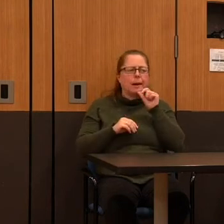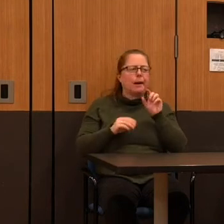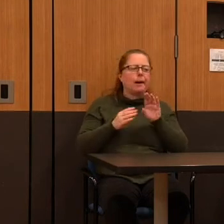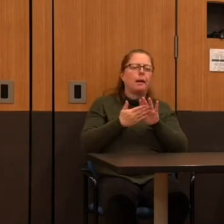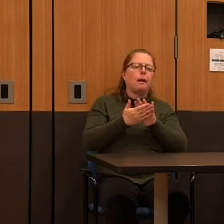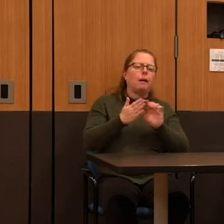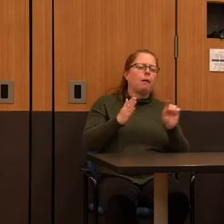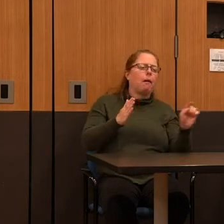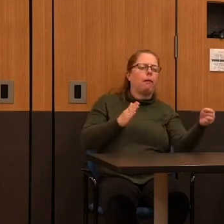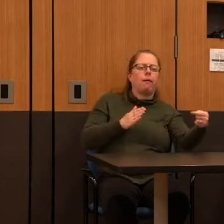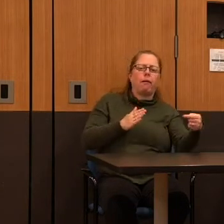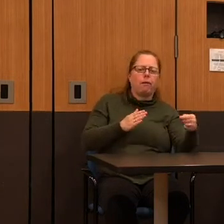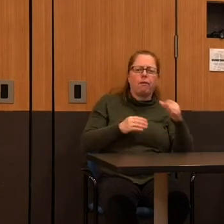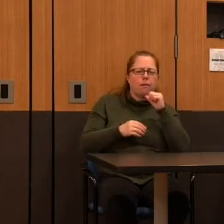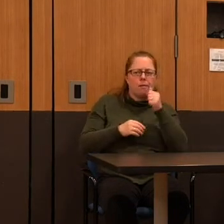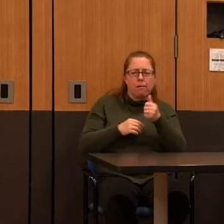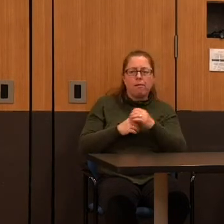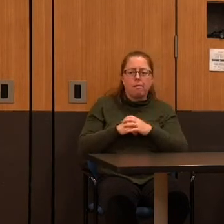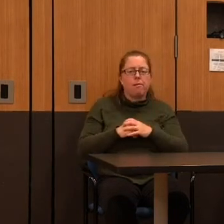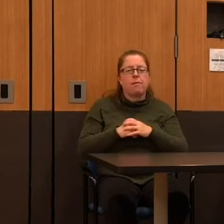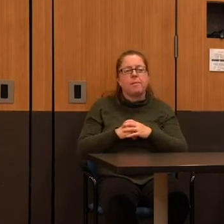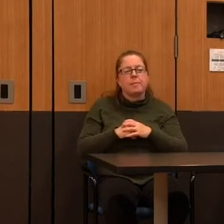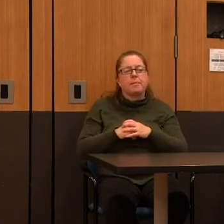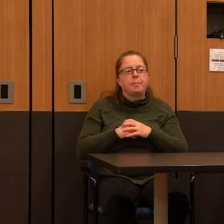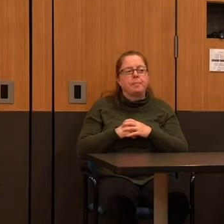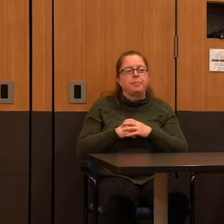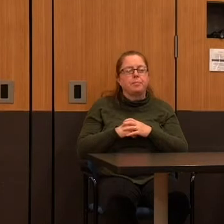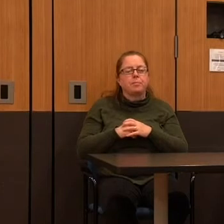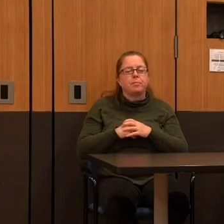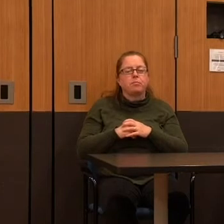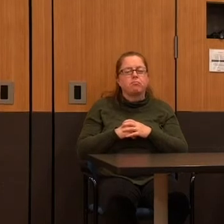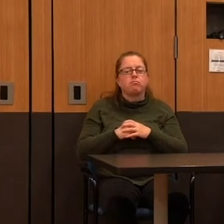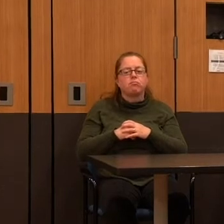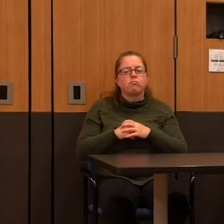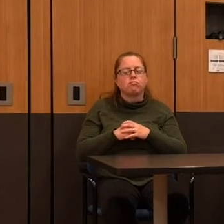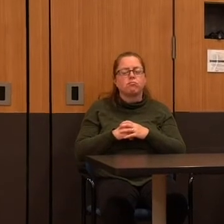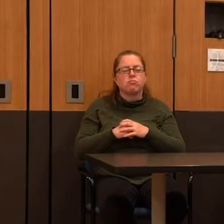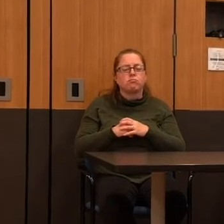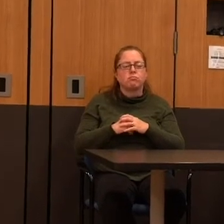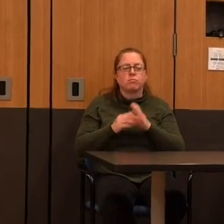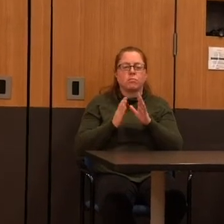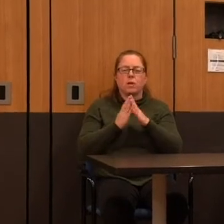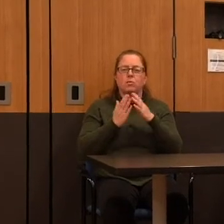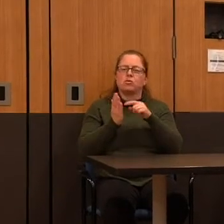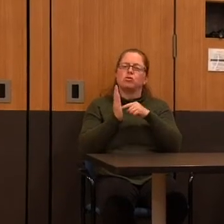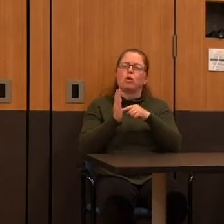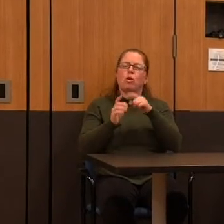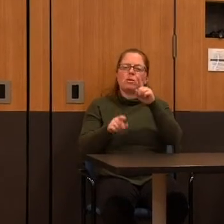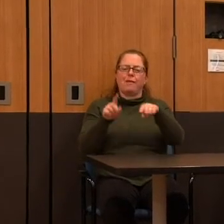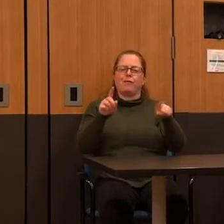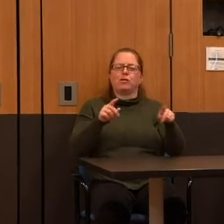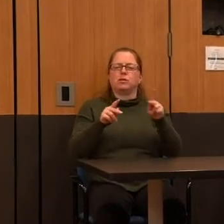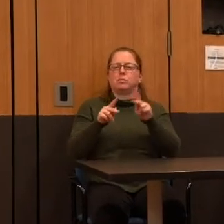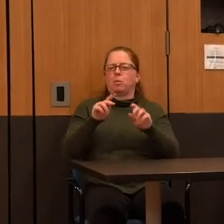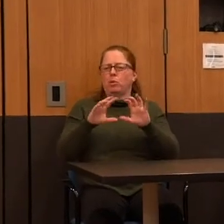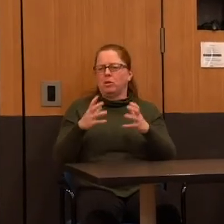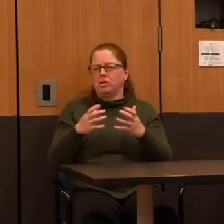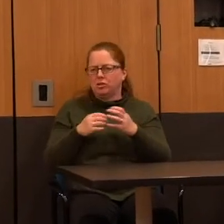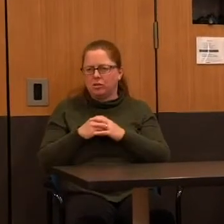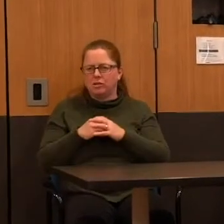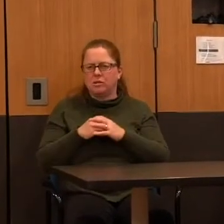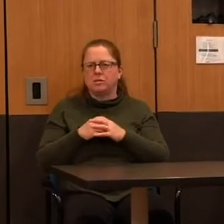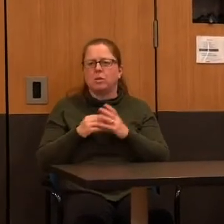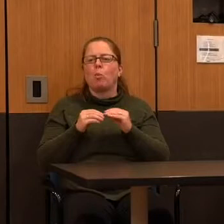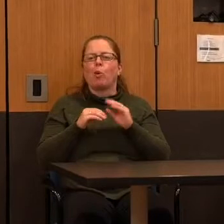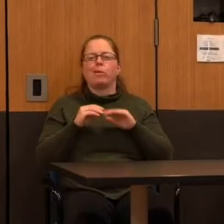side. These books also document a somewhat more diverse population than the original